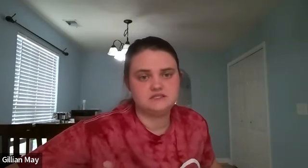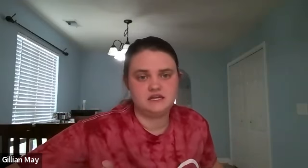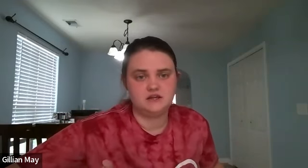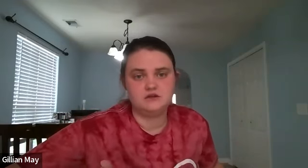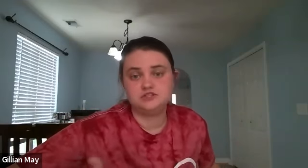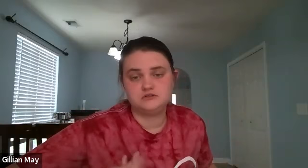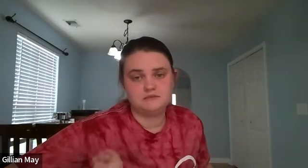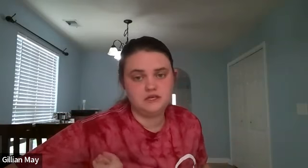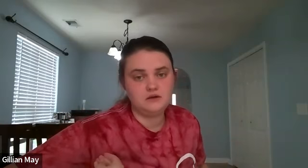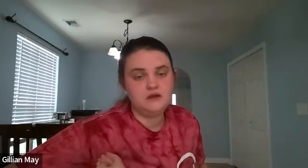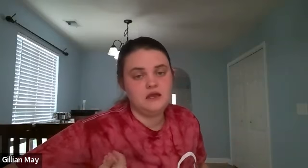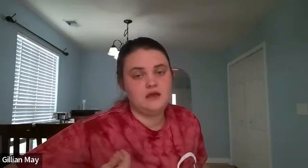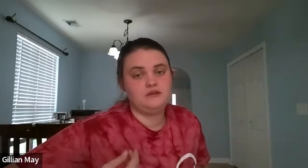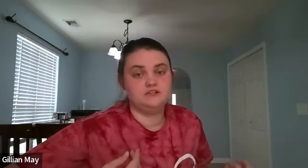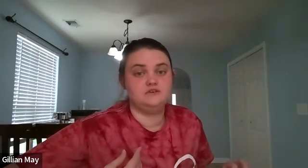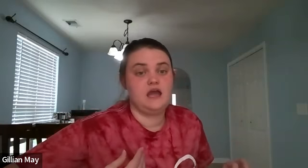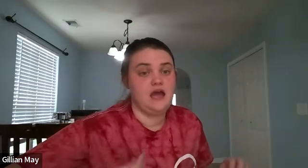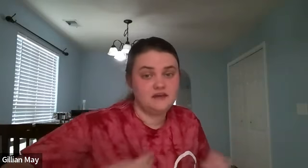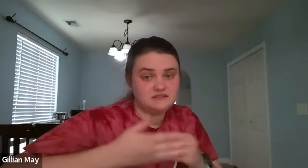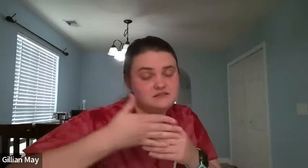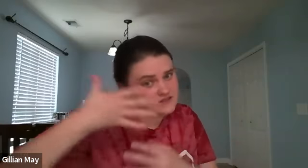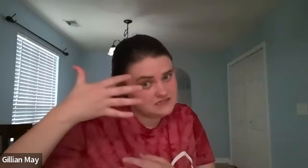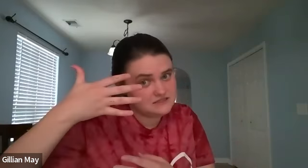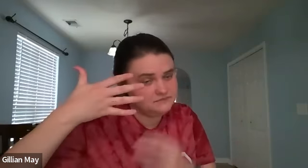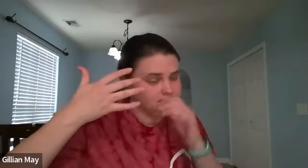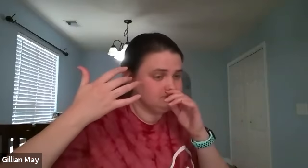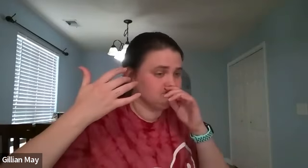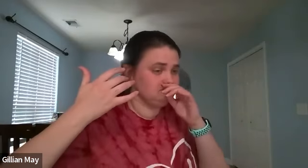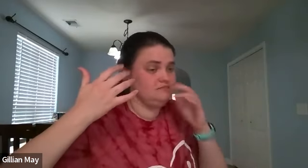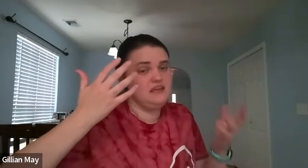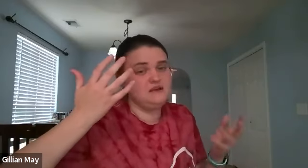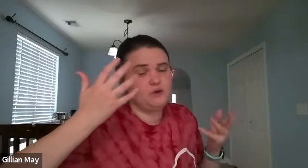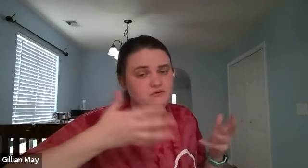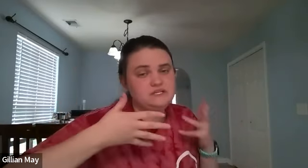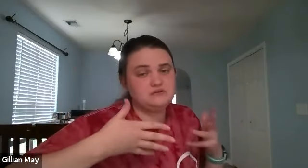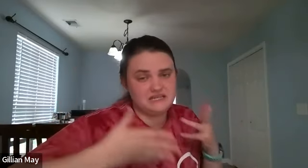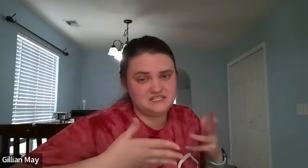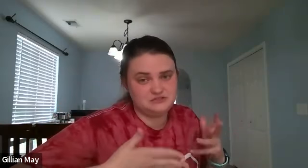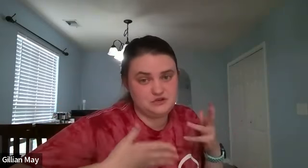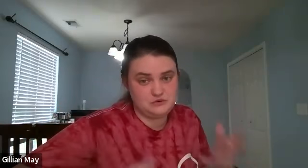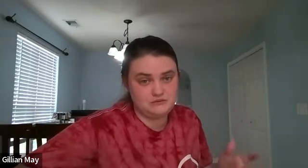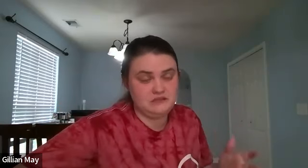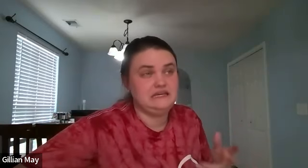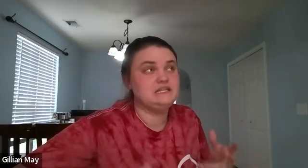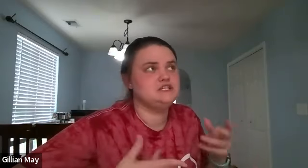Katie know. She'll let me know and we can add that to the list. And whatever we don't get